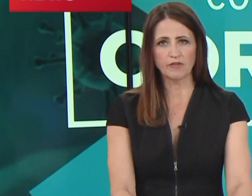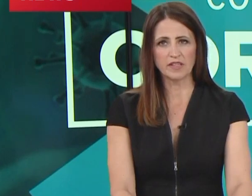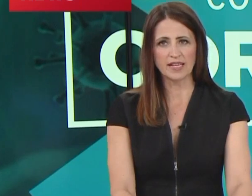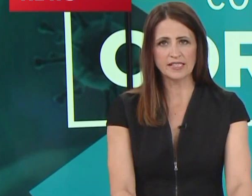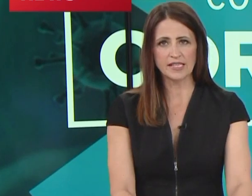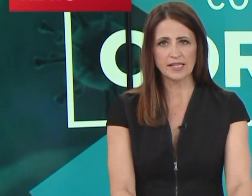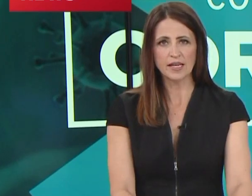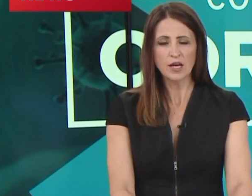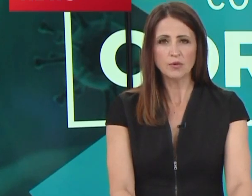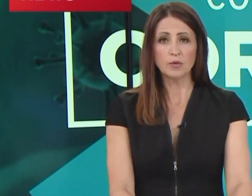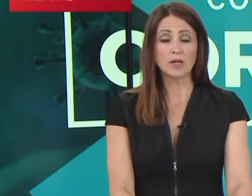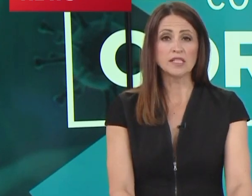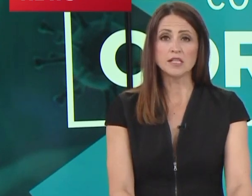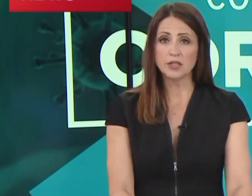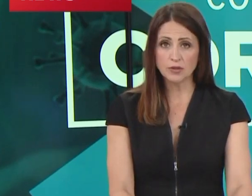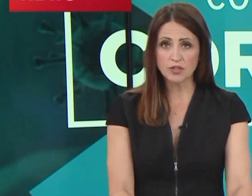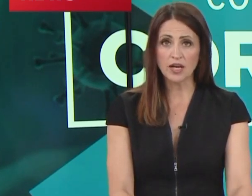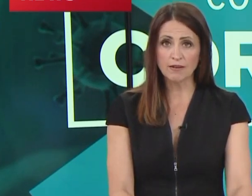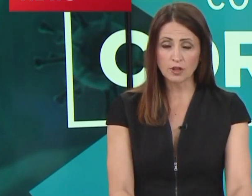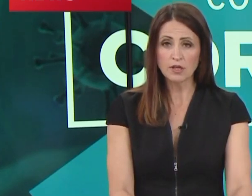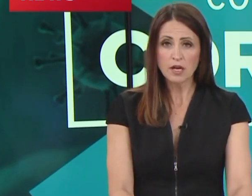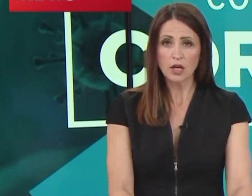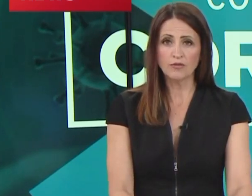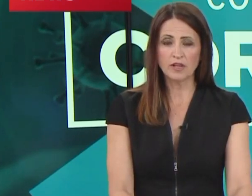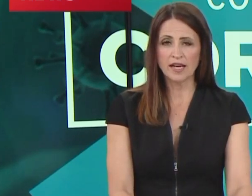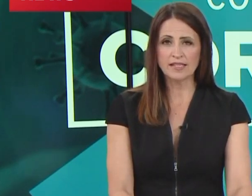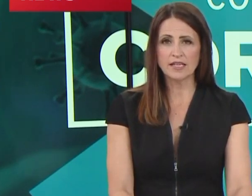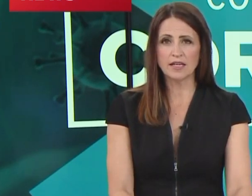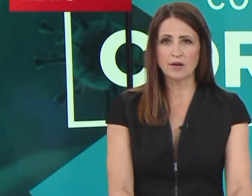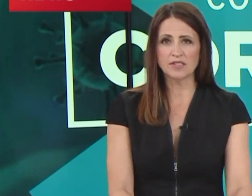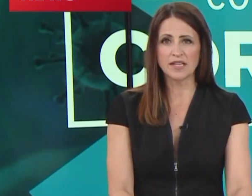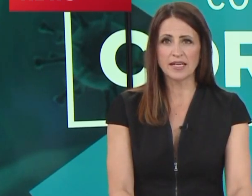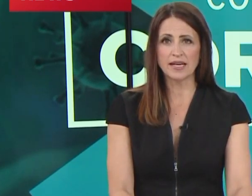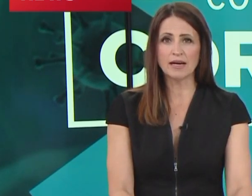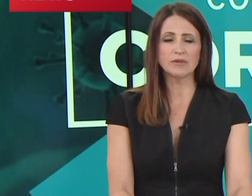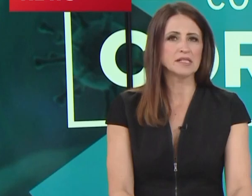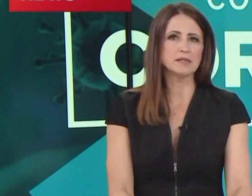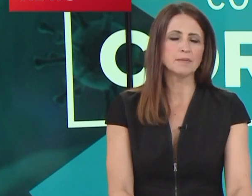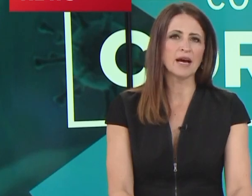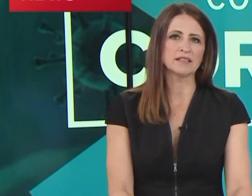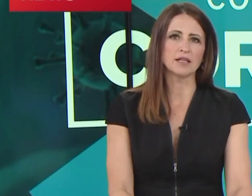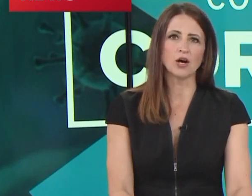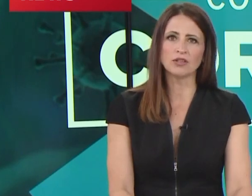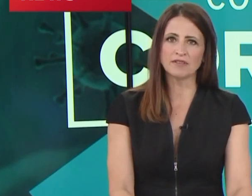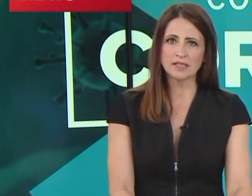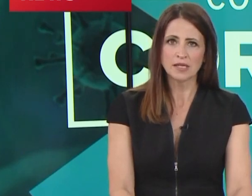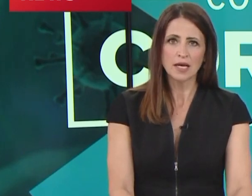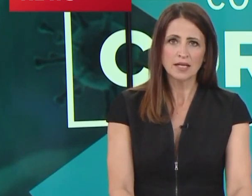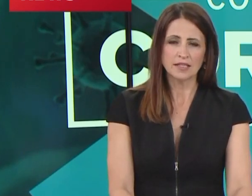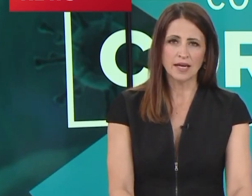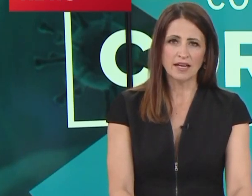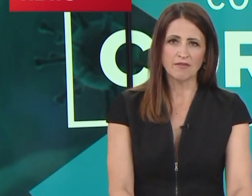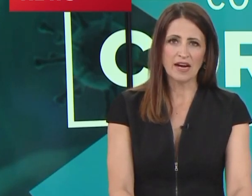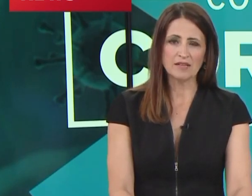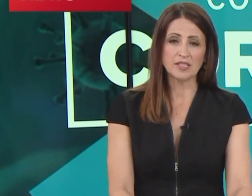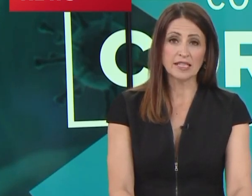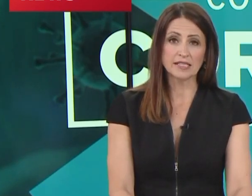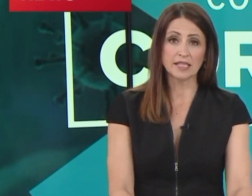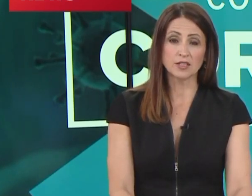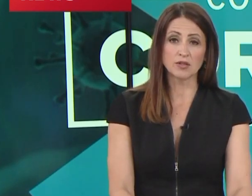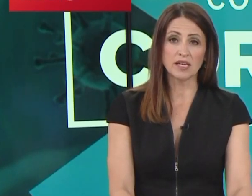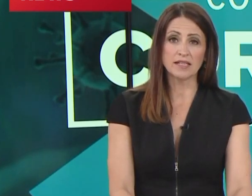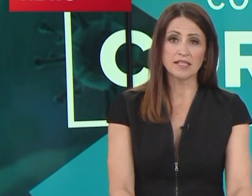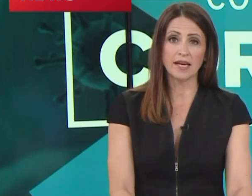of COVID-19. We will continue to cover COVID-19 in our state and how it is impacting all of us tonight at 5,